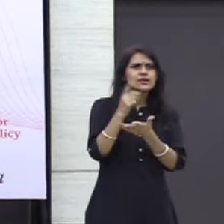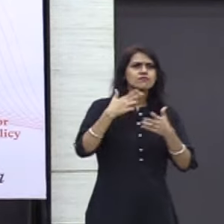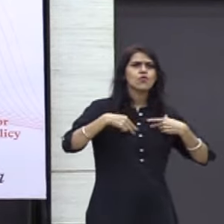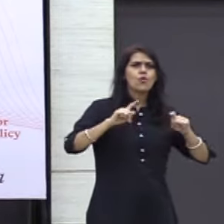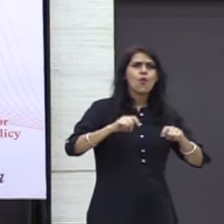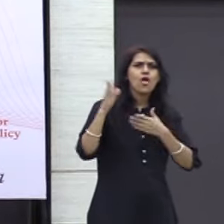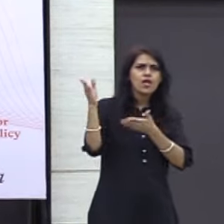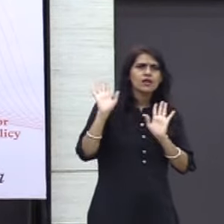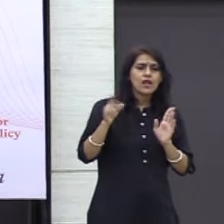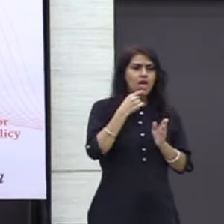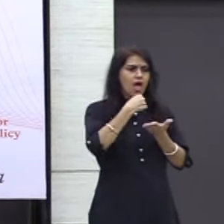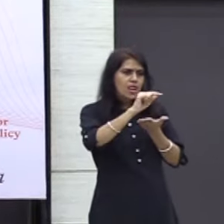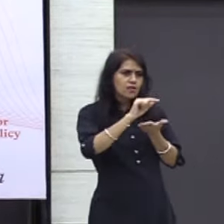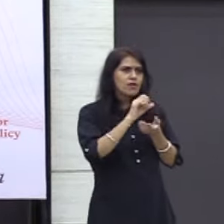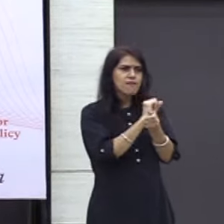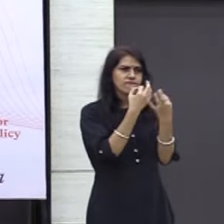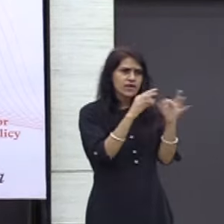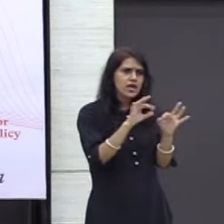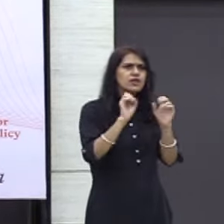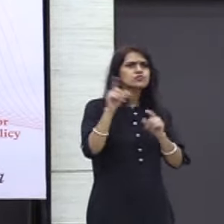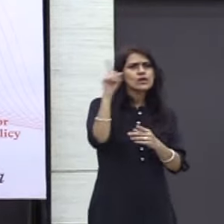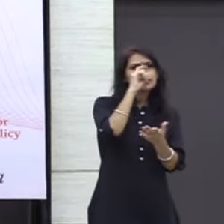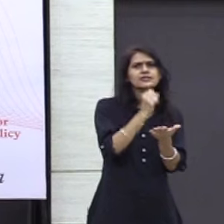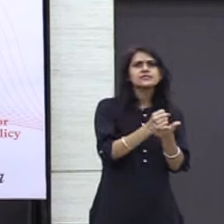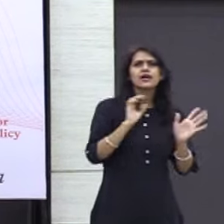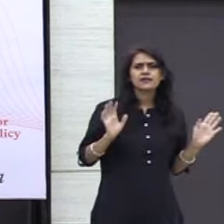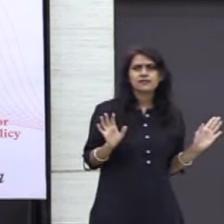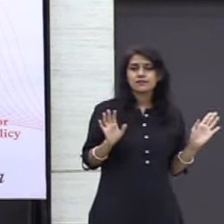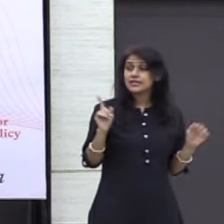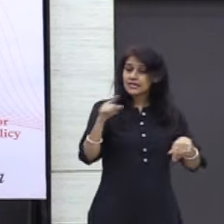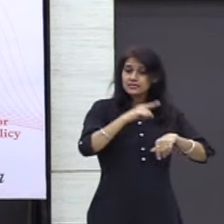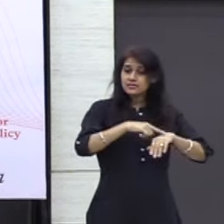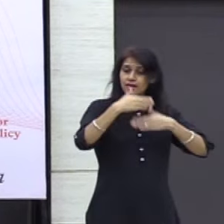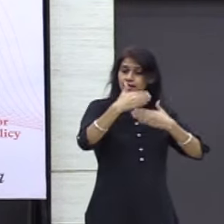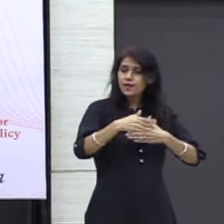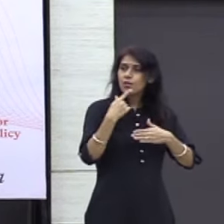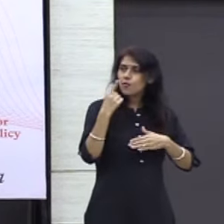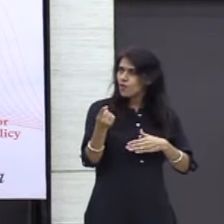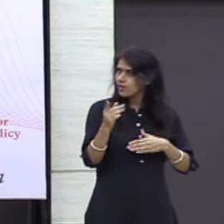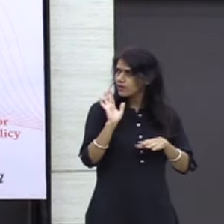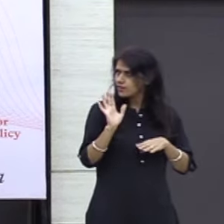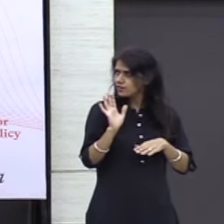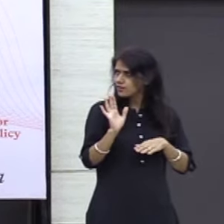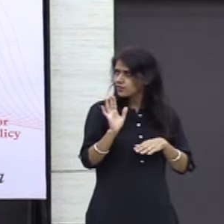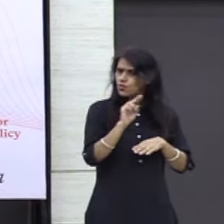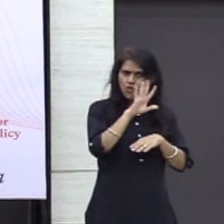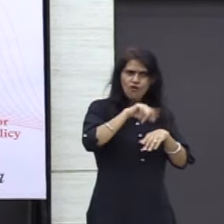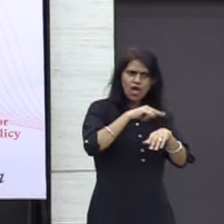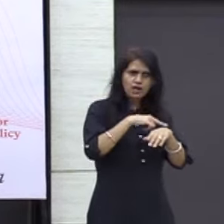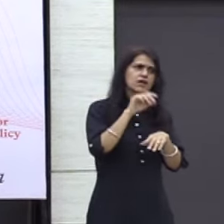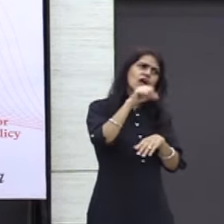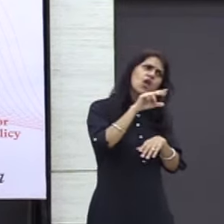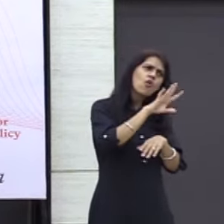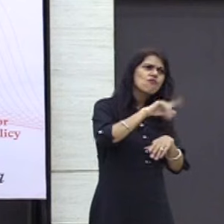the court will either grant him bail or not grant him bail. And this time period, as in what would you say about the time period? The 24-hour time period.